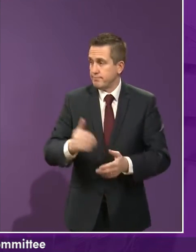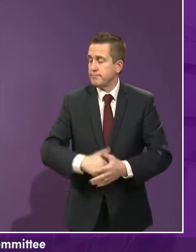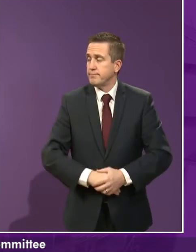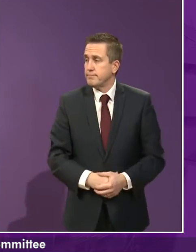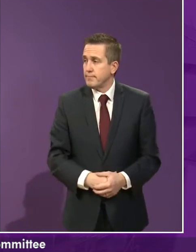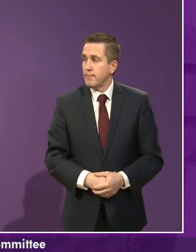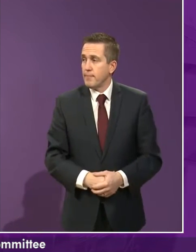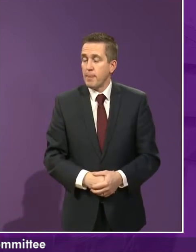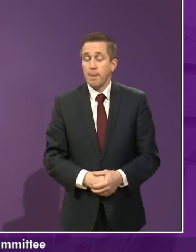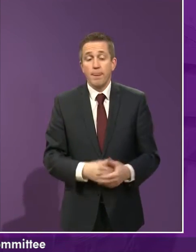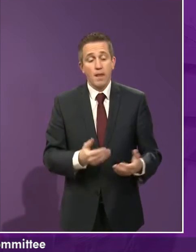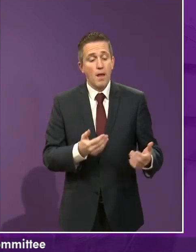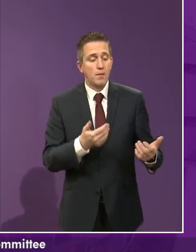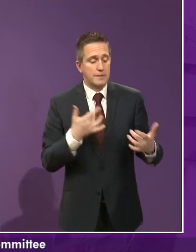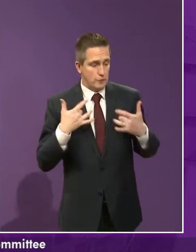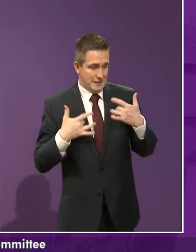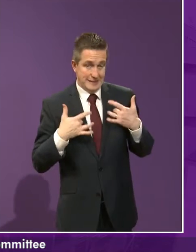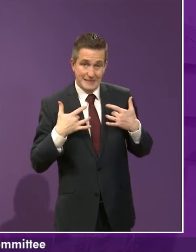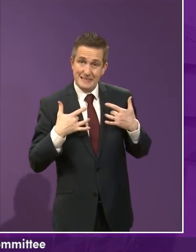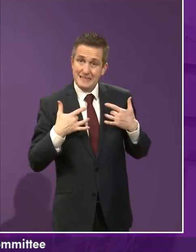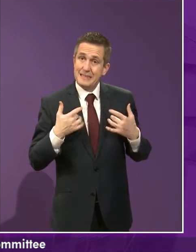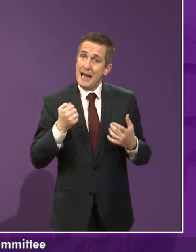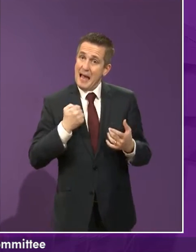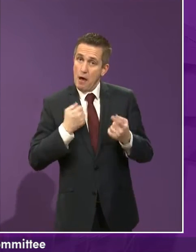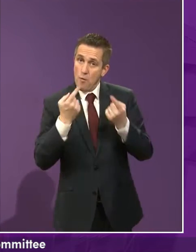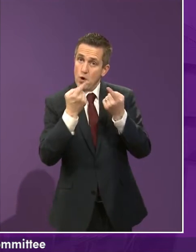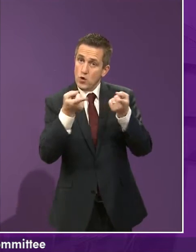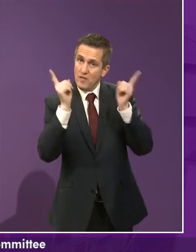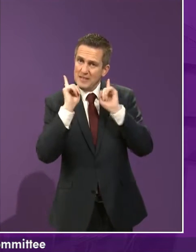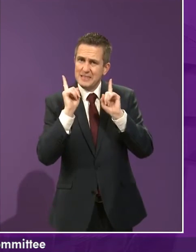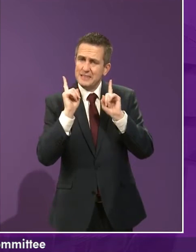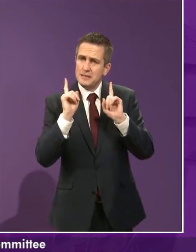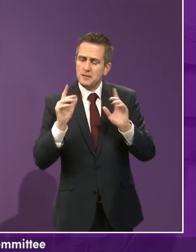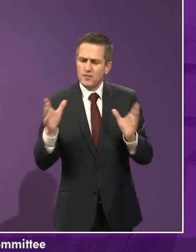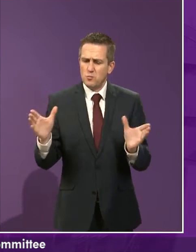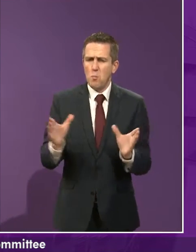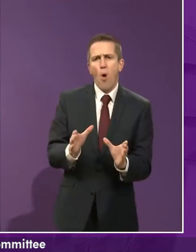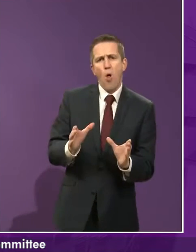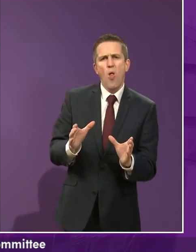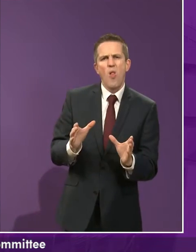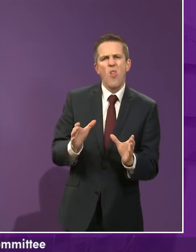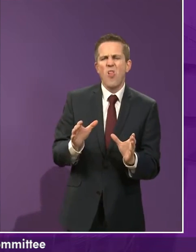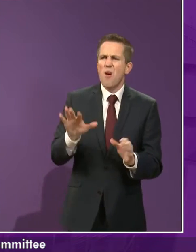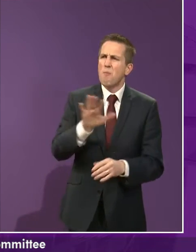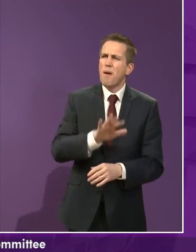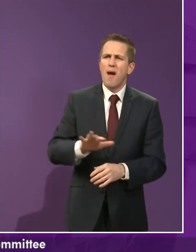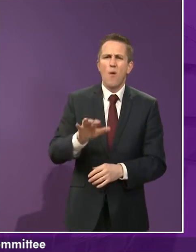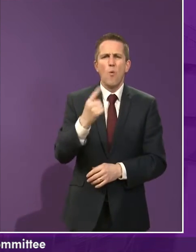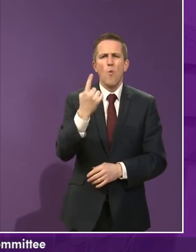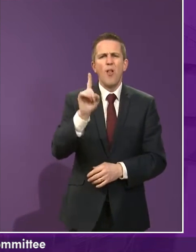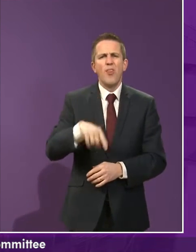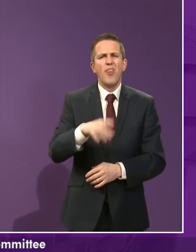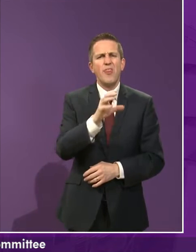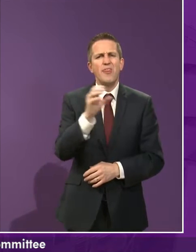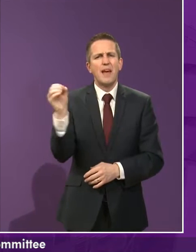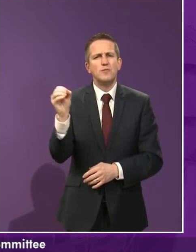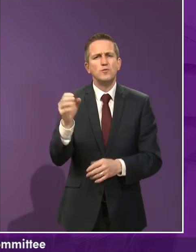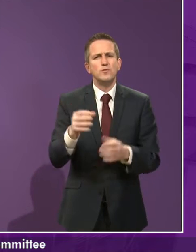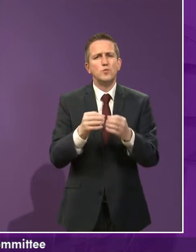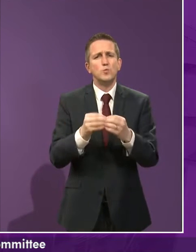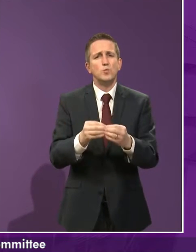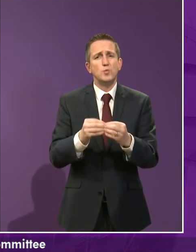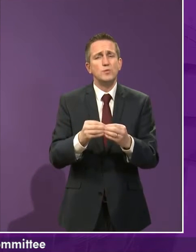Yeah, well, in contrast to Sheila, we're a very small institution with barely 1,000